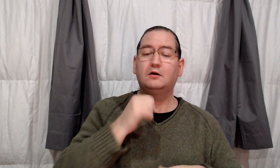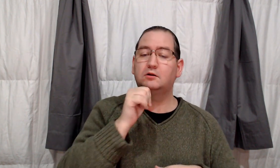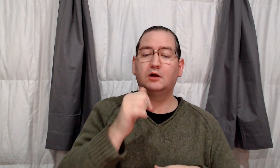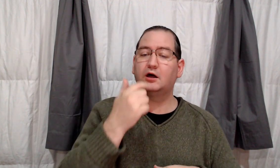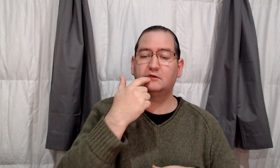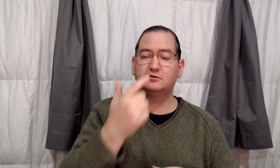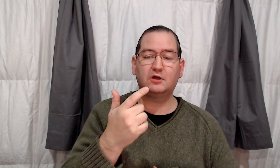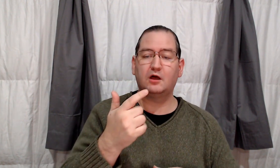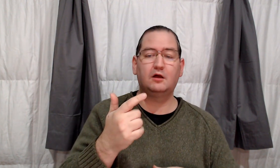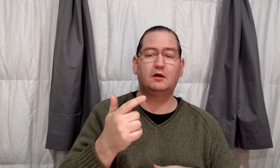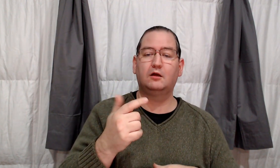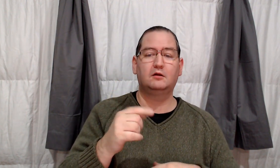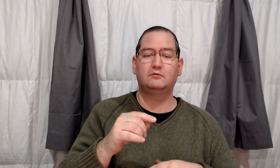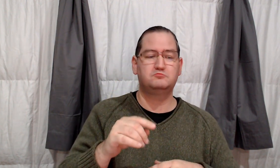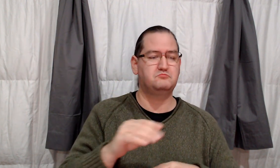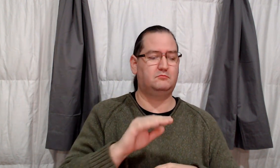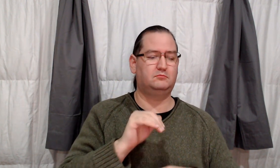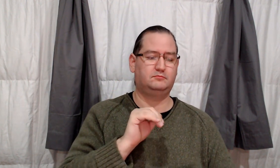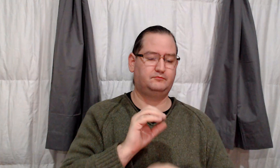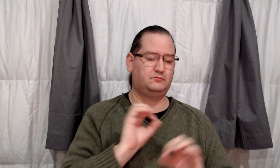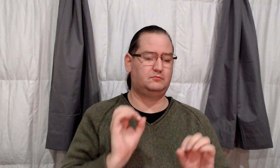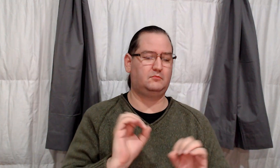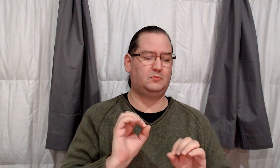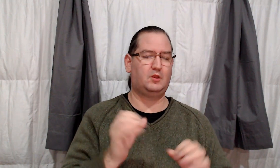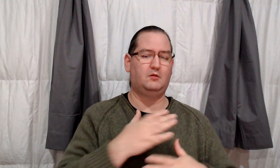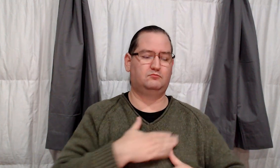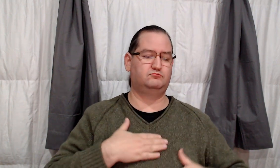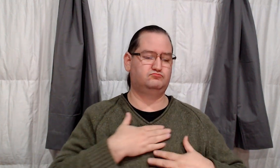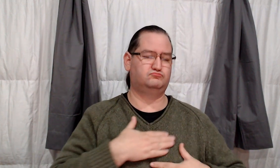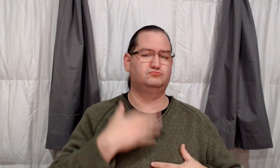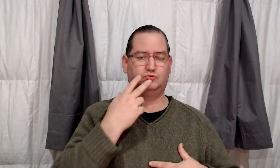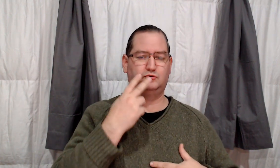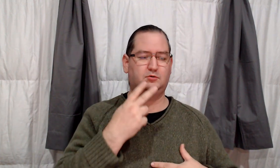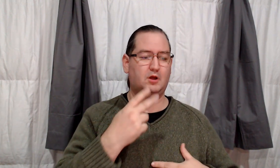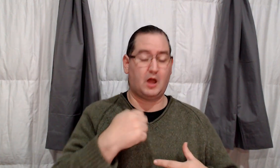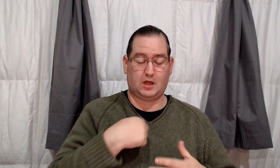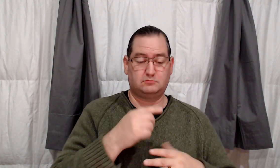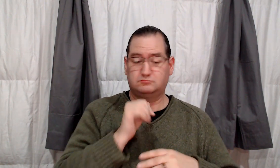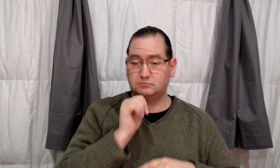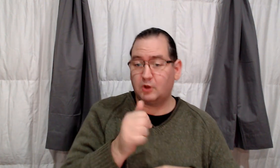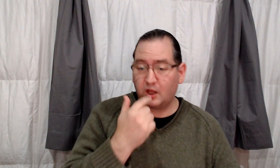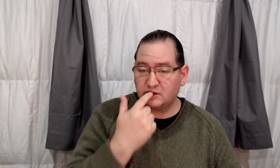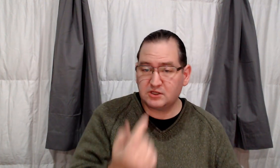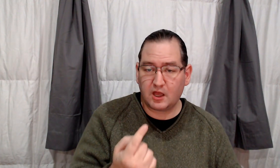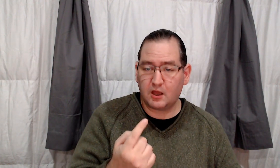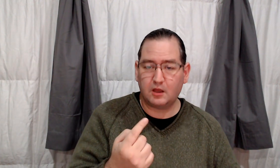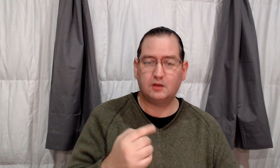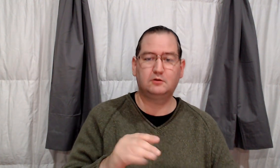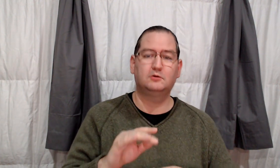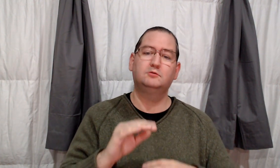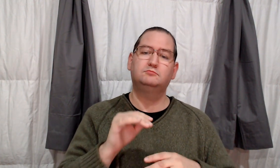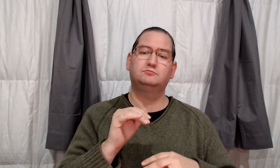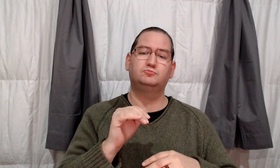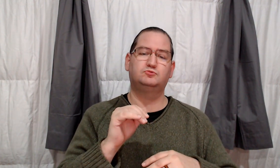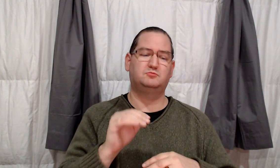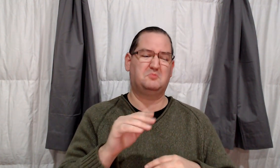smoking. And I didn't say that smoking's a poor substitute for your life, for your heart,